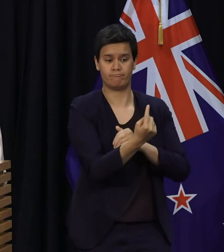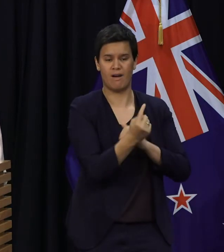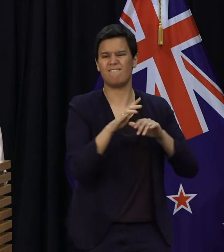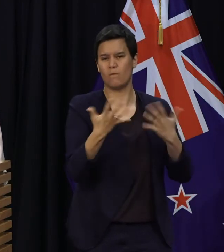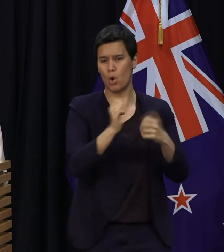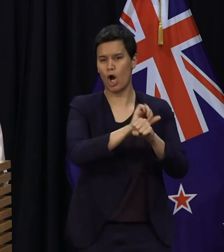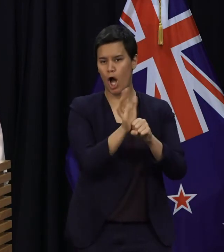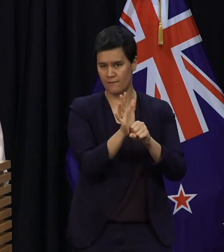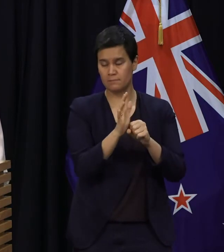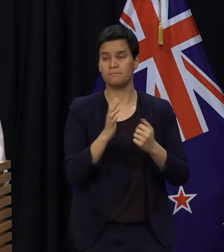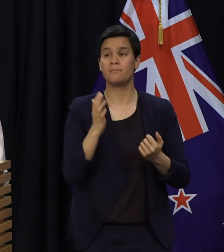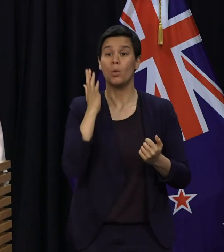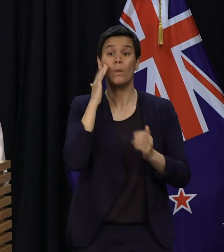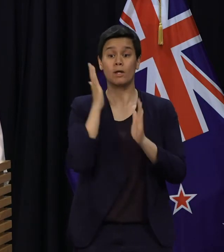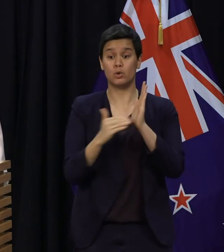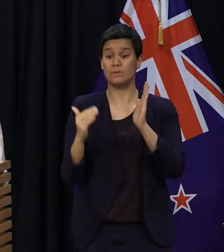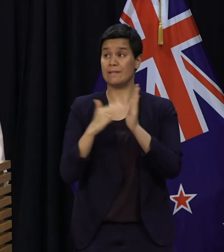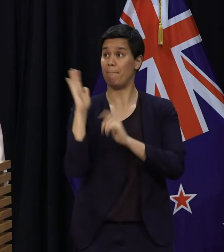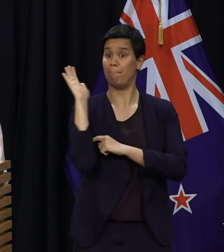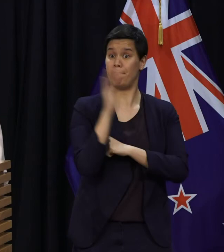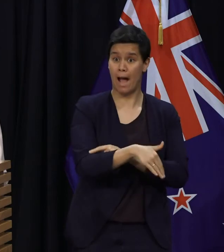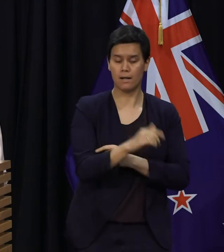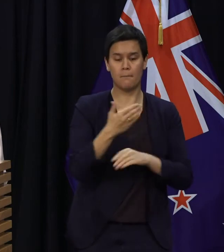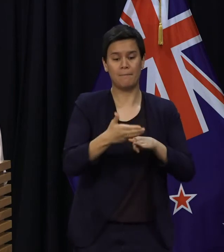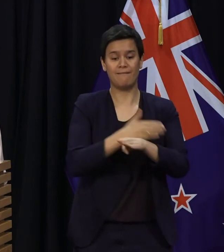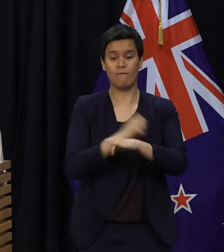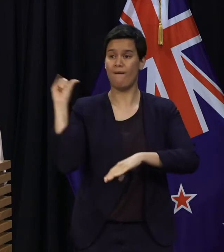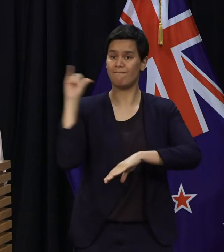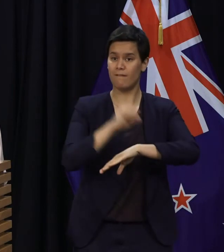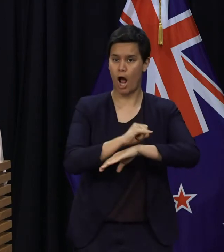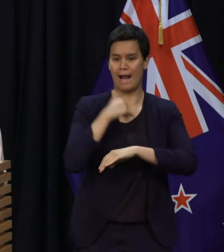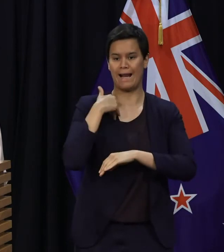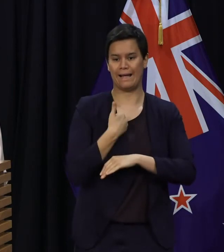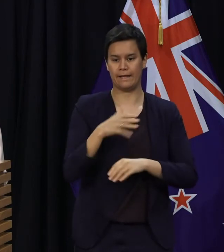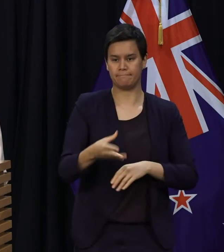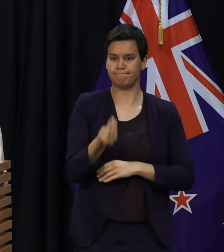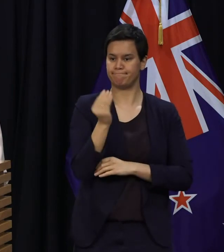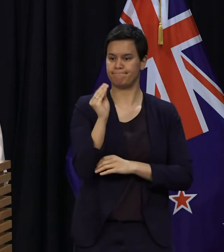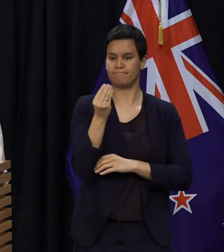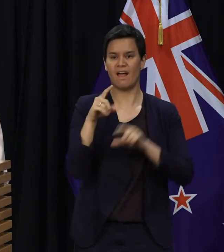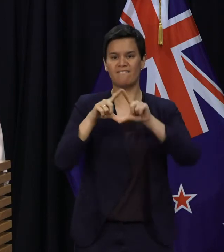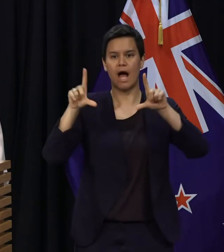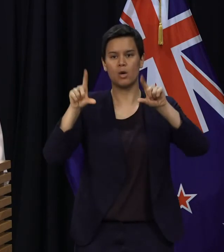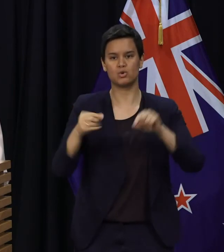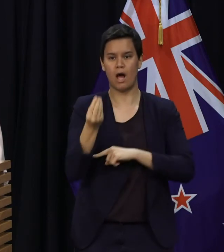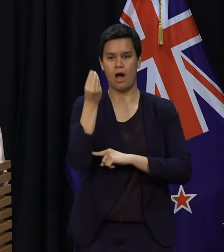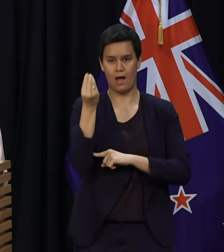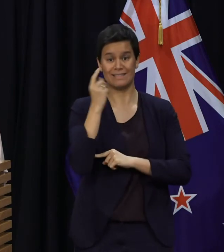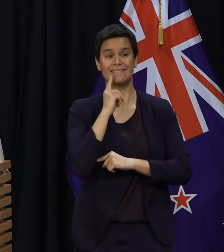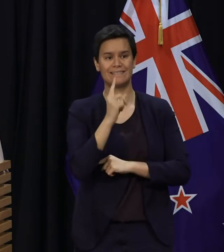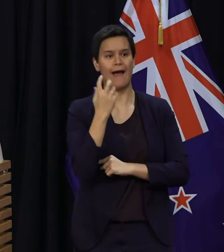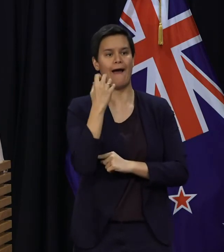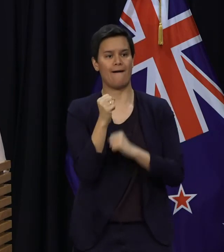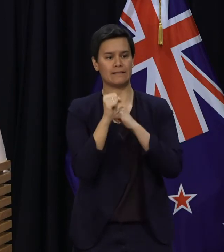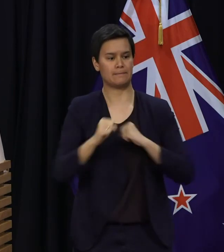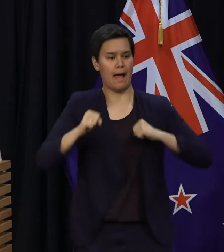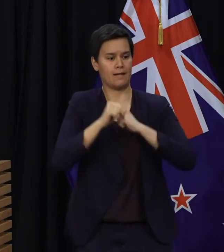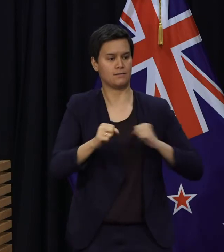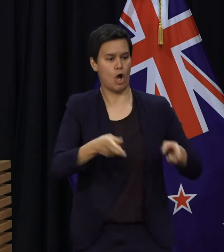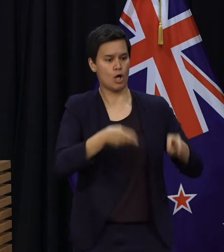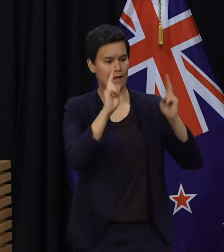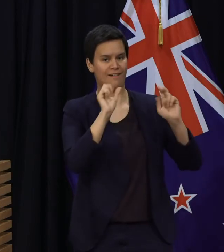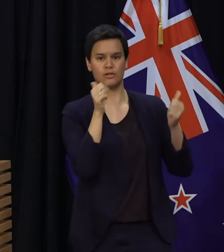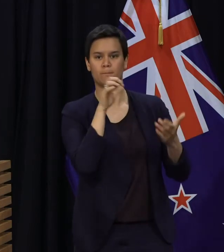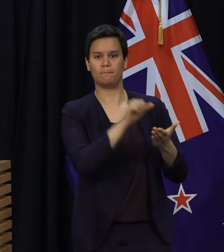that voucher system was introduced and have since missed out on vouchers. Do you think people had already booked flights to return home